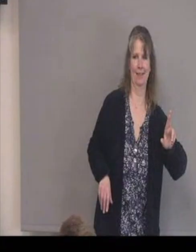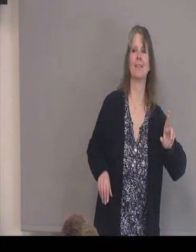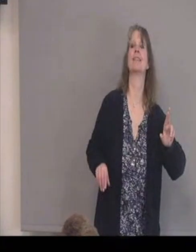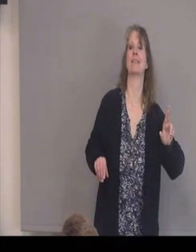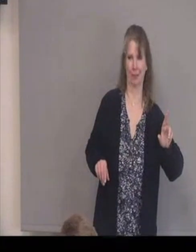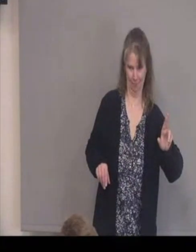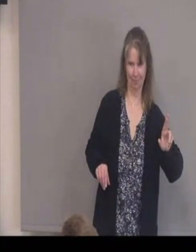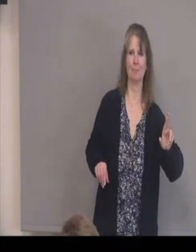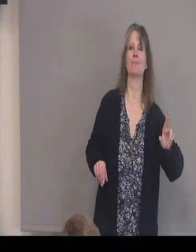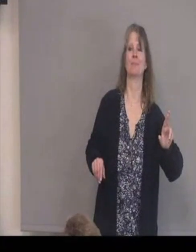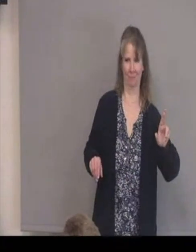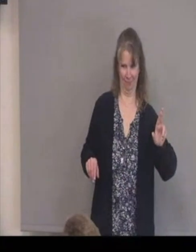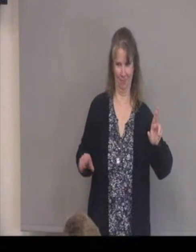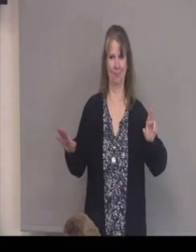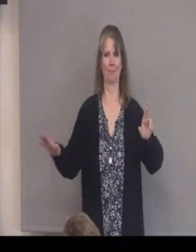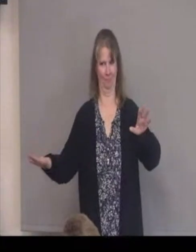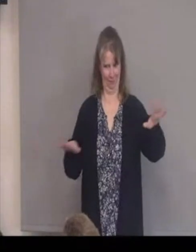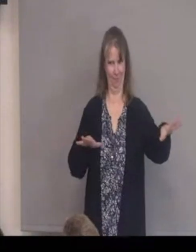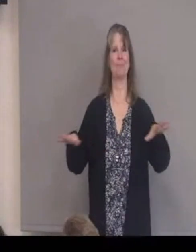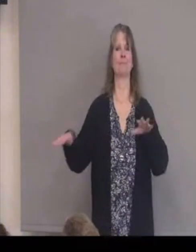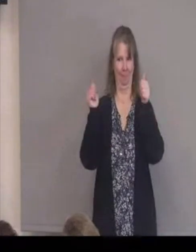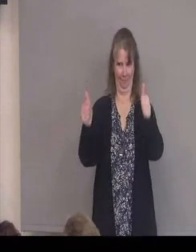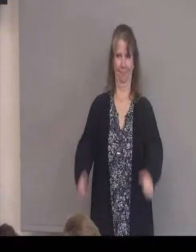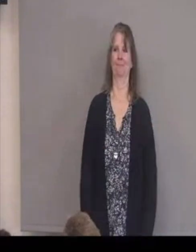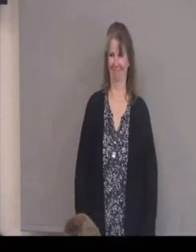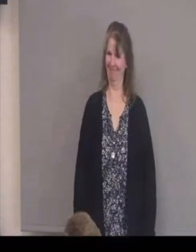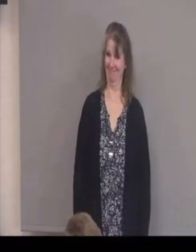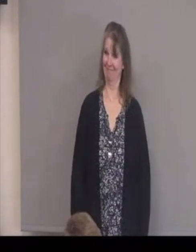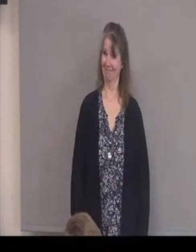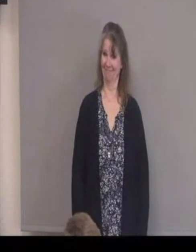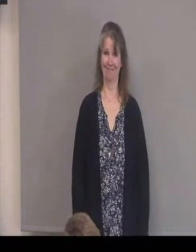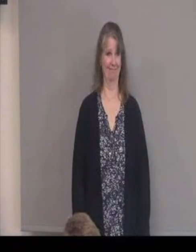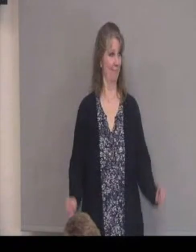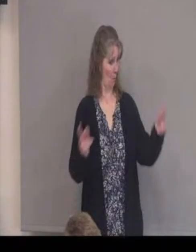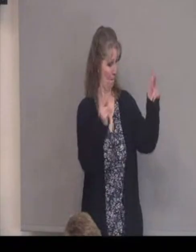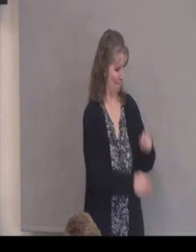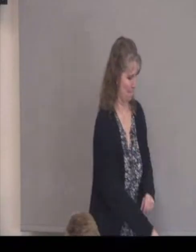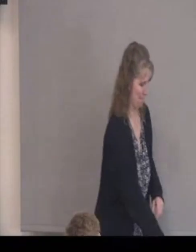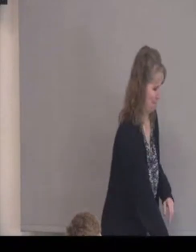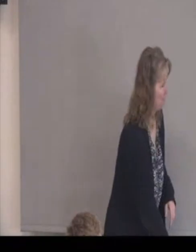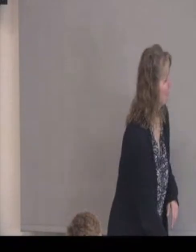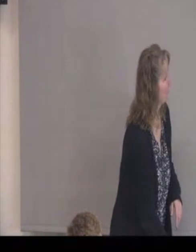And because there's a difference between the urinary and the gallbladder, so there's a distinction there.